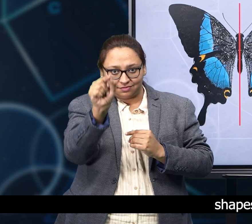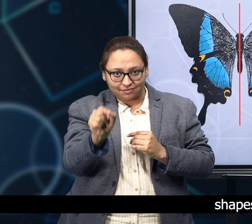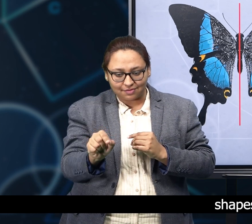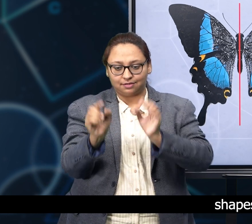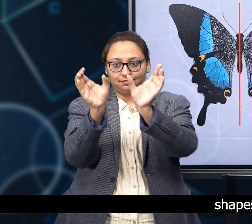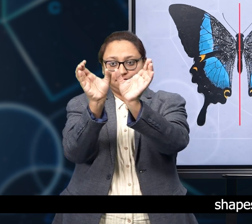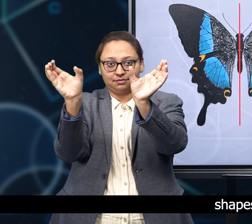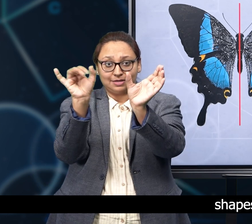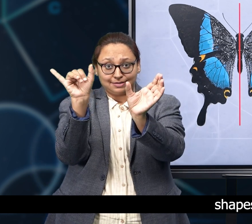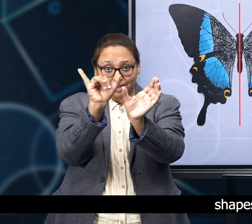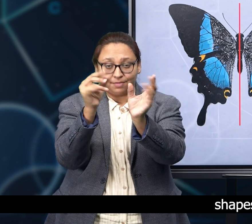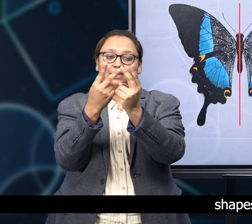objects.